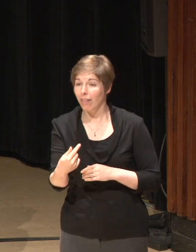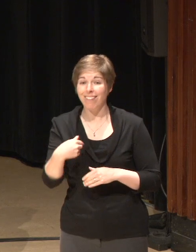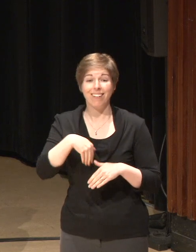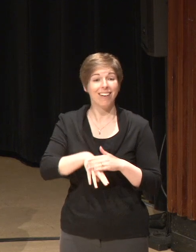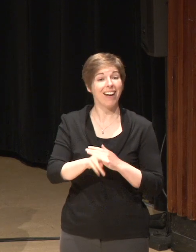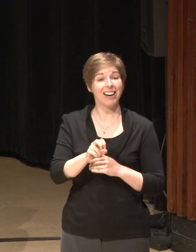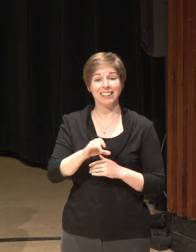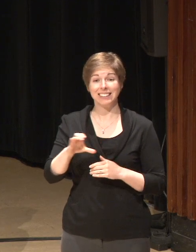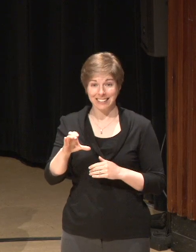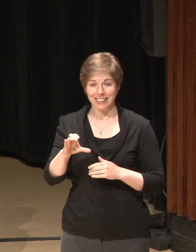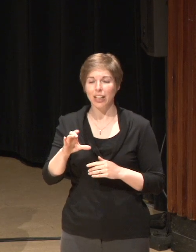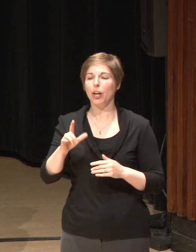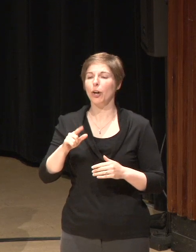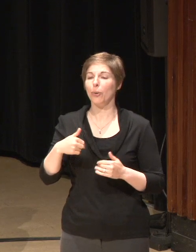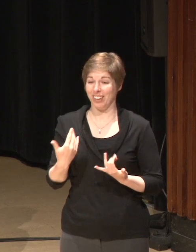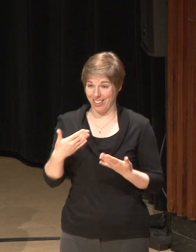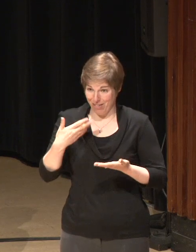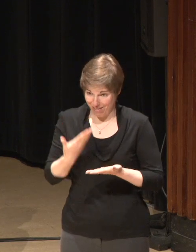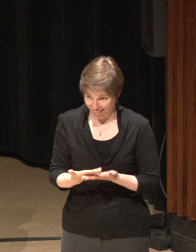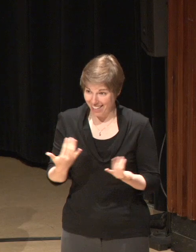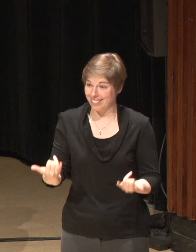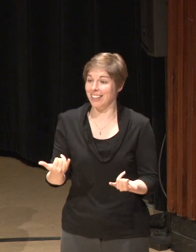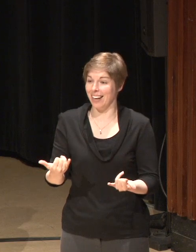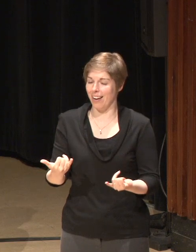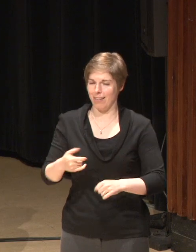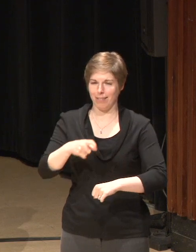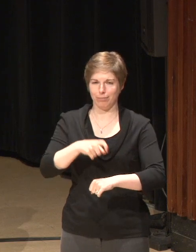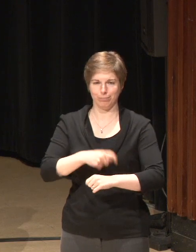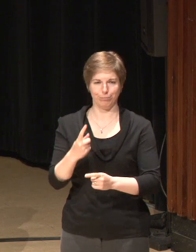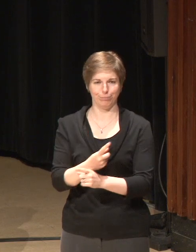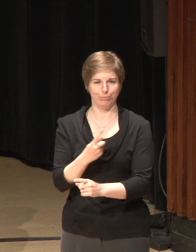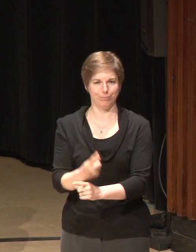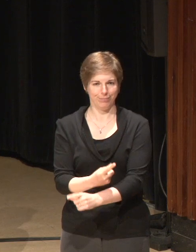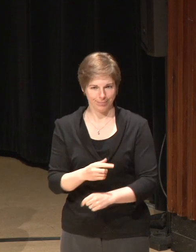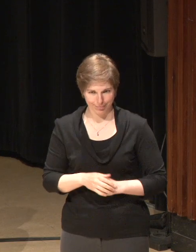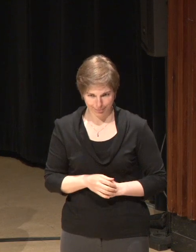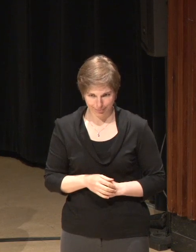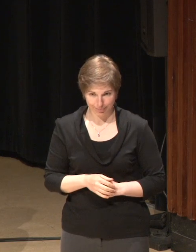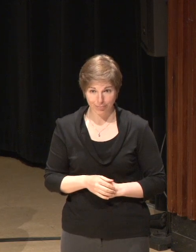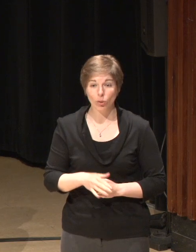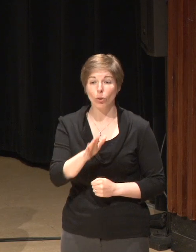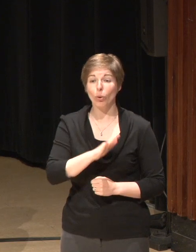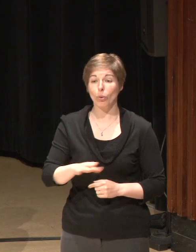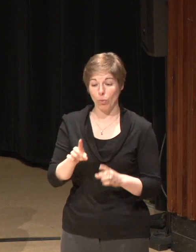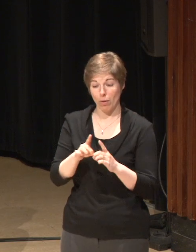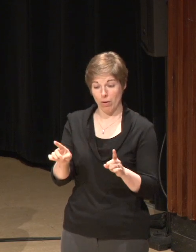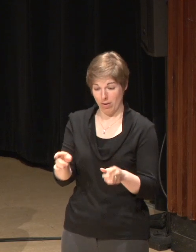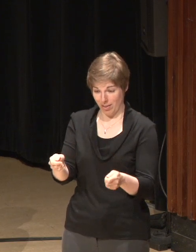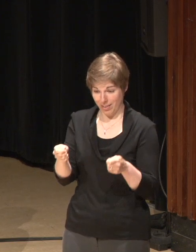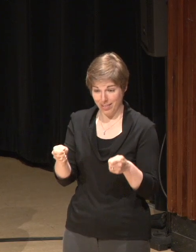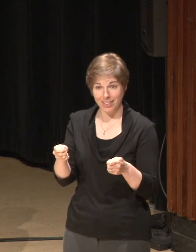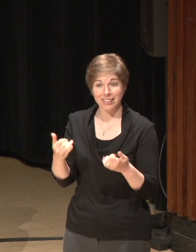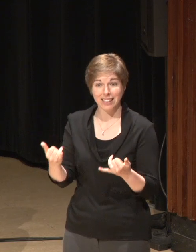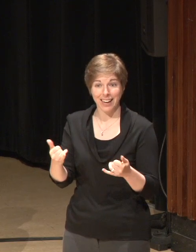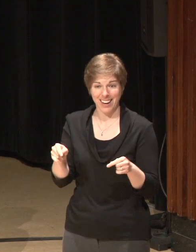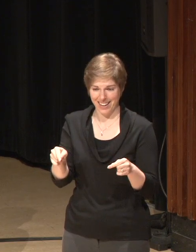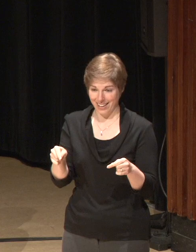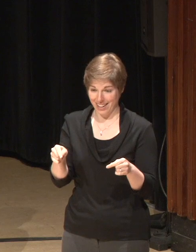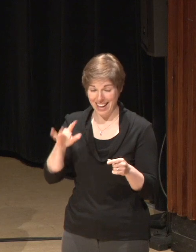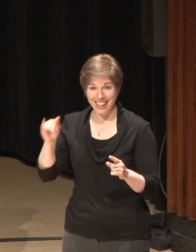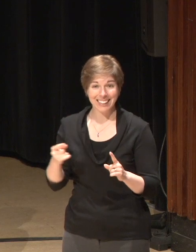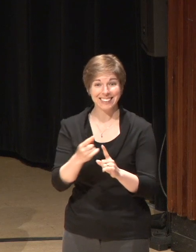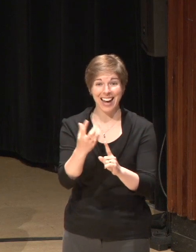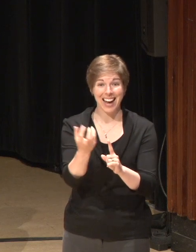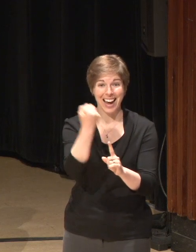time. The diploma you receive here today is not a destination. It is merely the rear view,